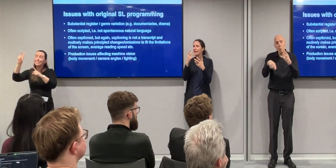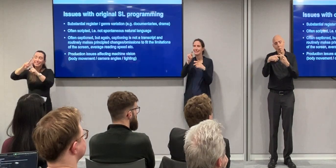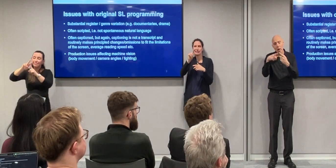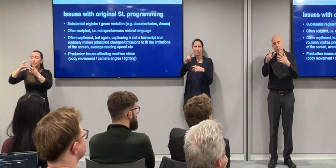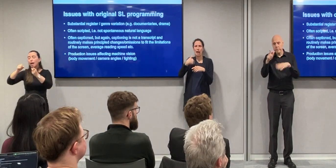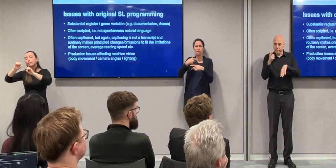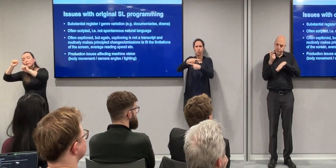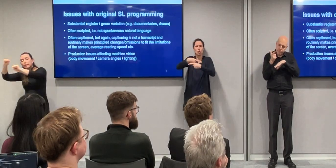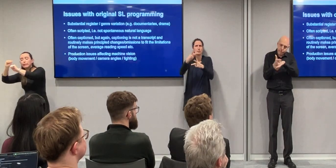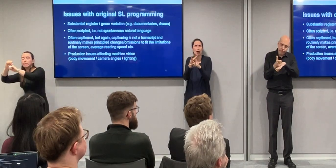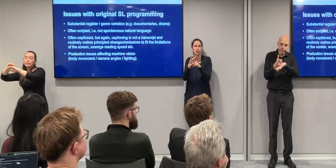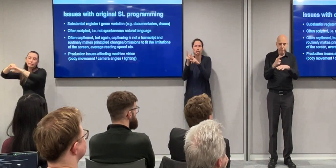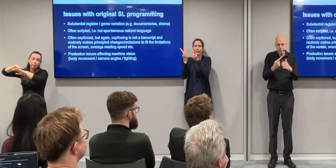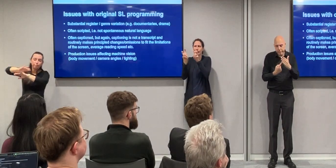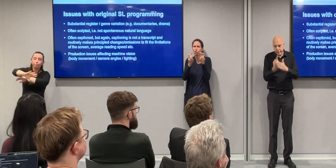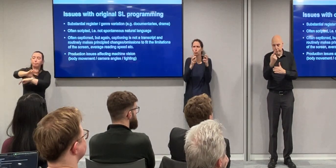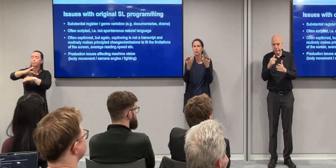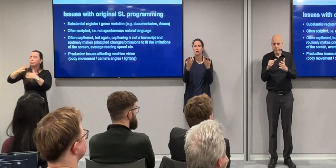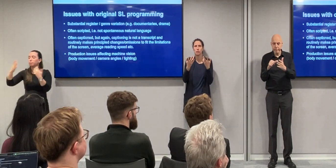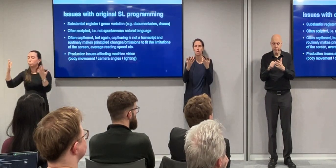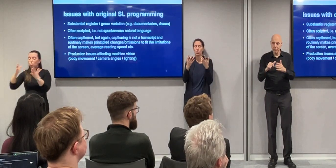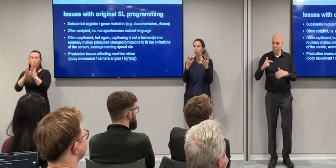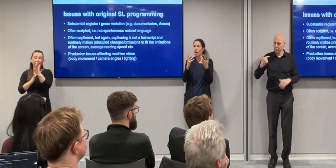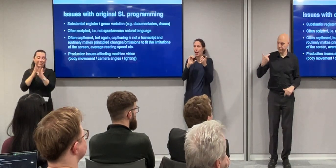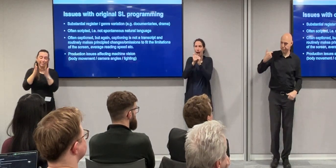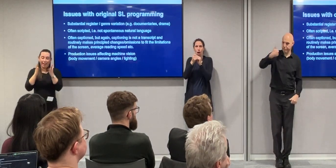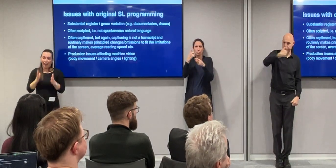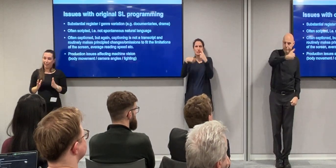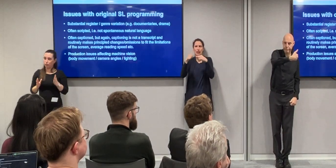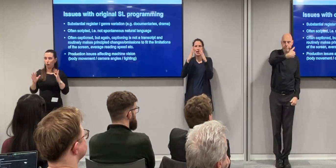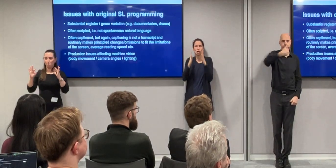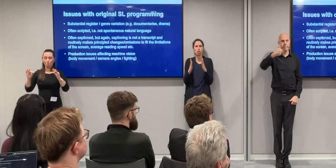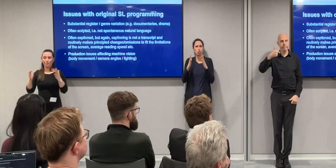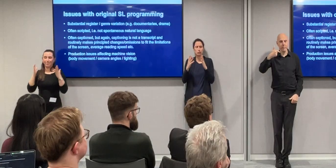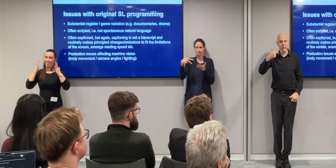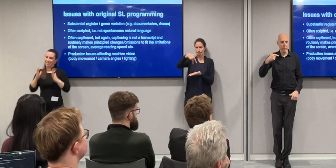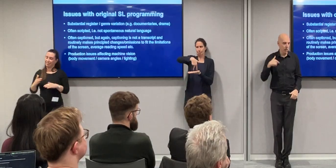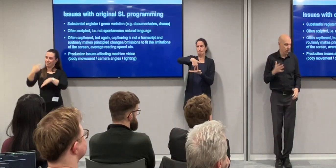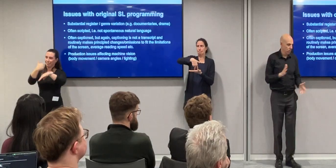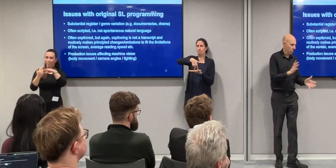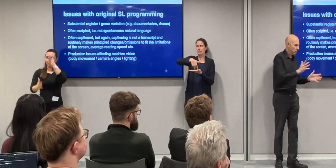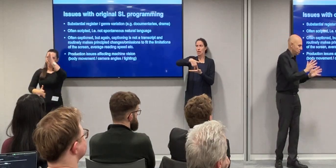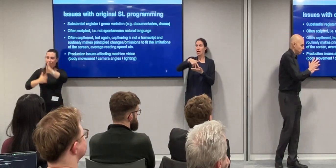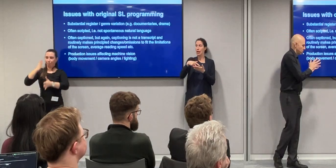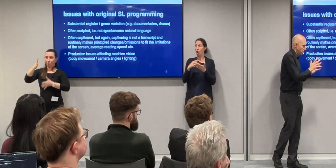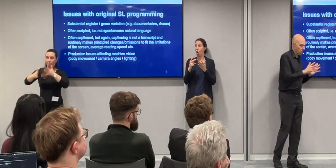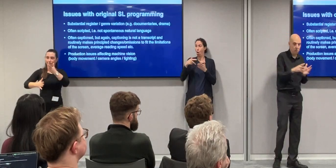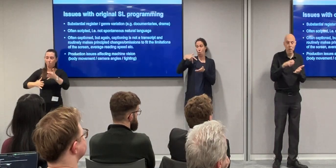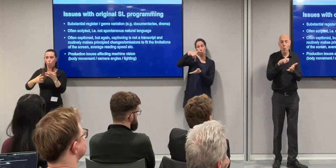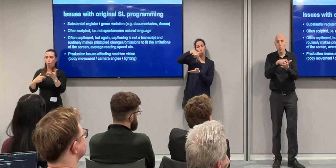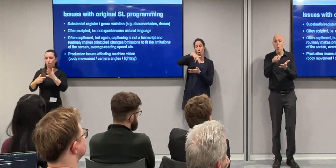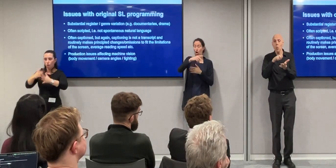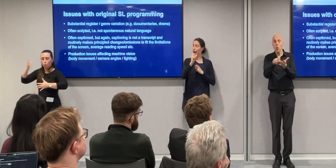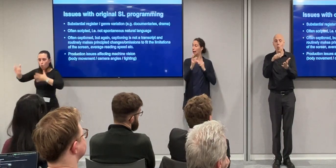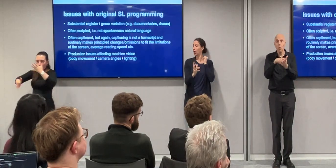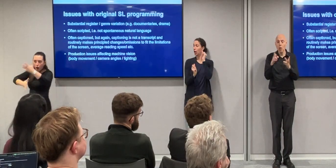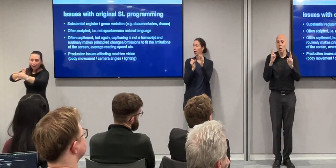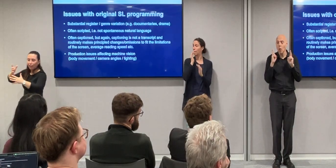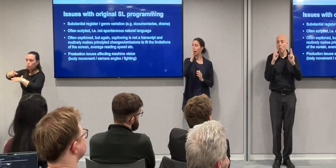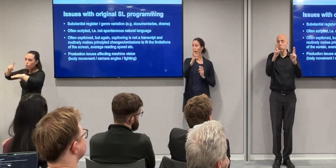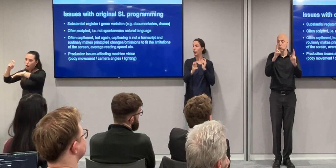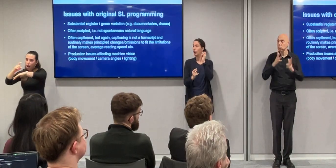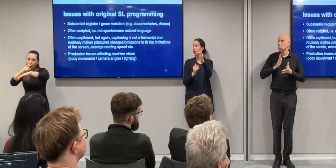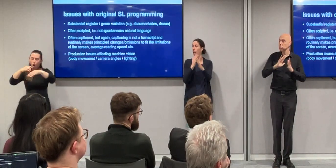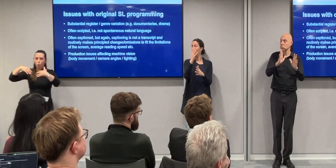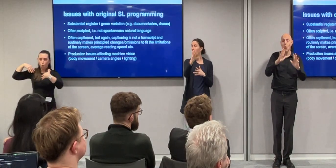issues. How are the signers oriented in space? Are they moving along? Are they signing while they're walking down a corridor? Are they on an